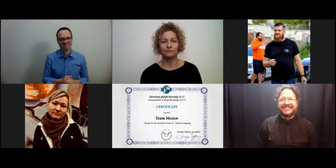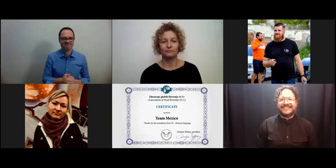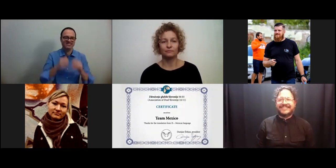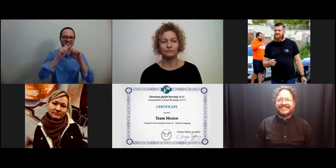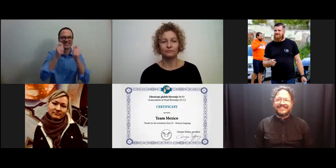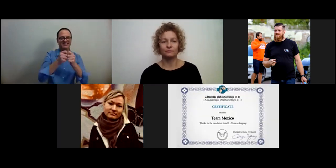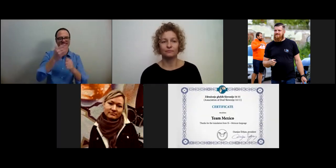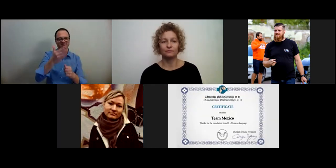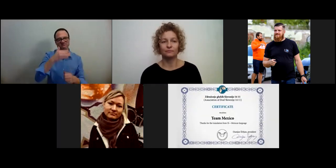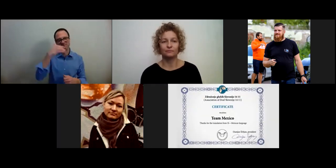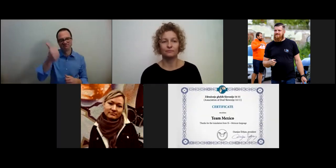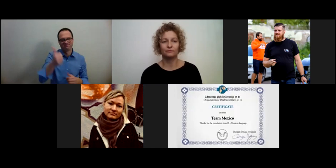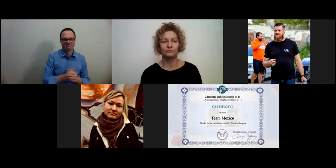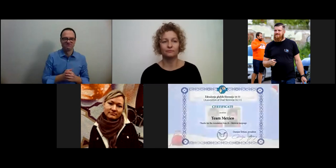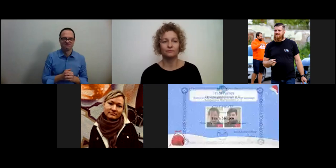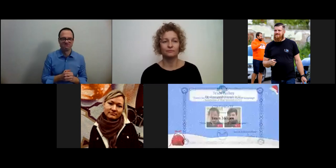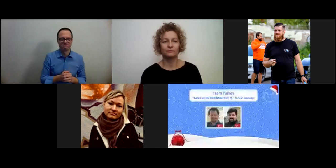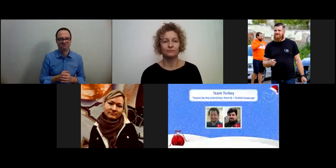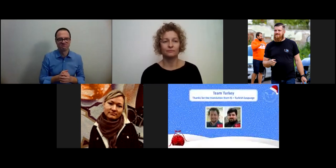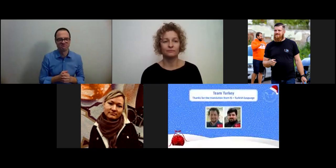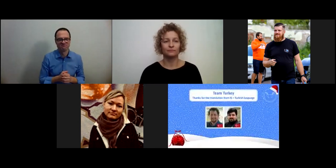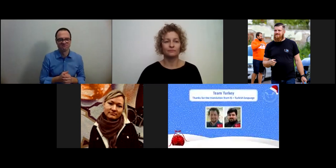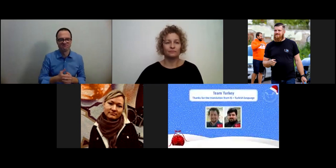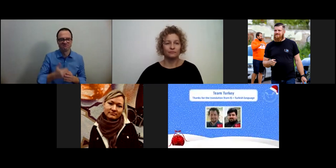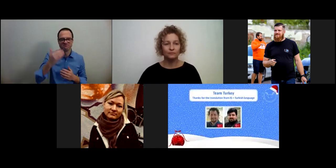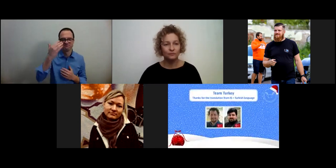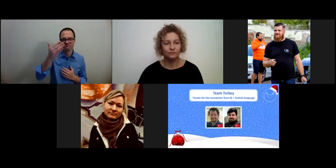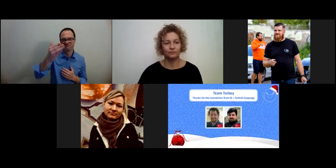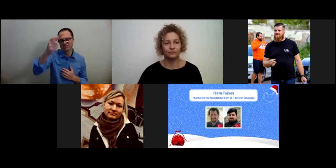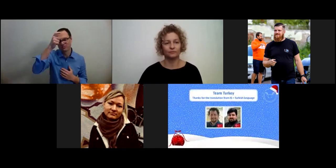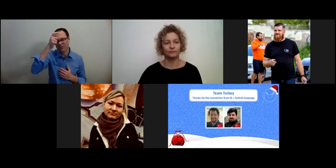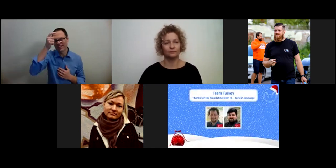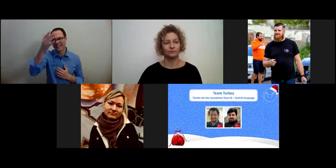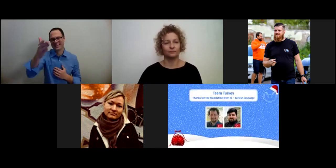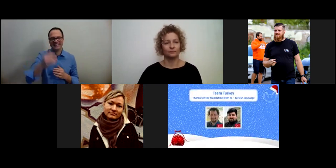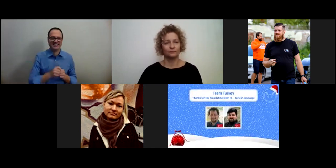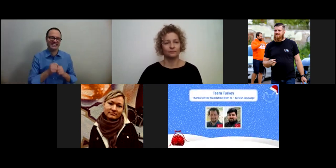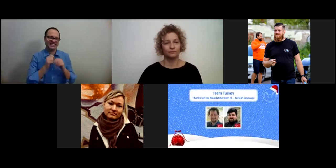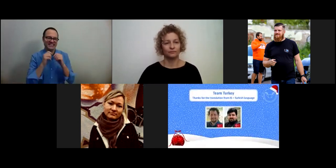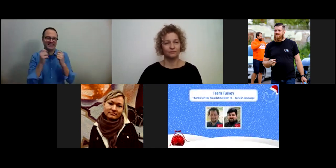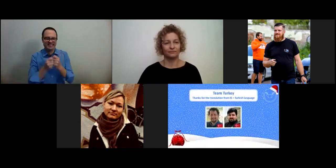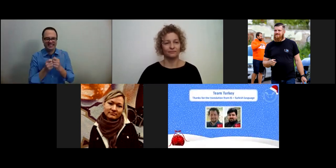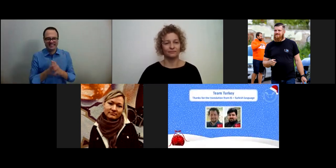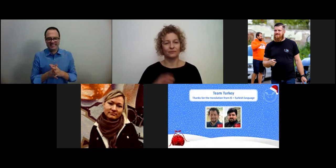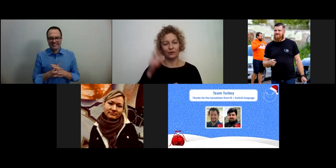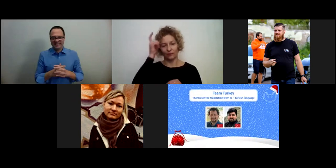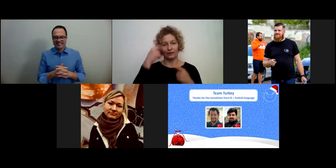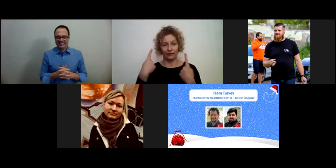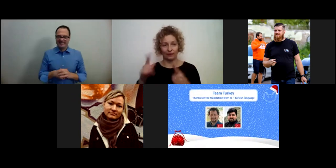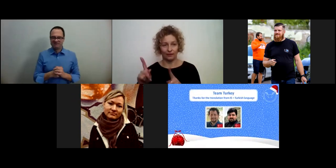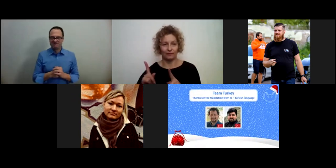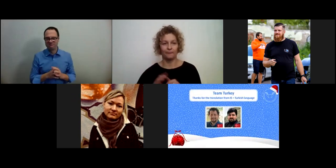Love you too. Thank you. The Mexican team. On to the next. Turkey.